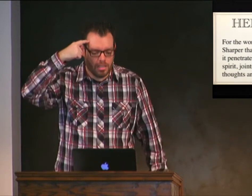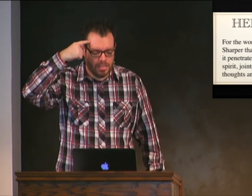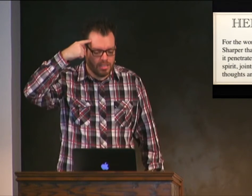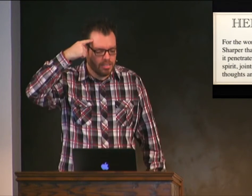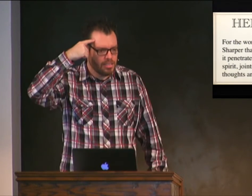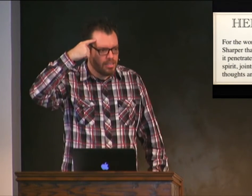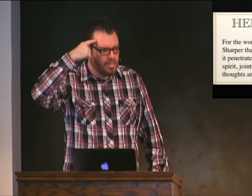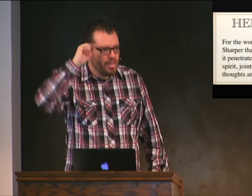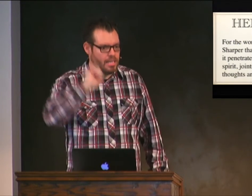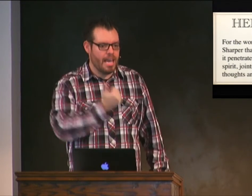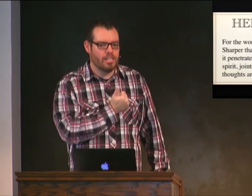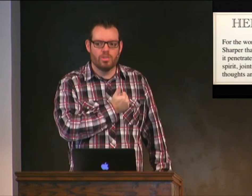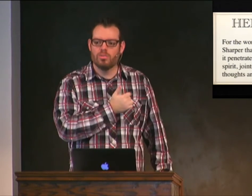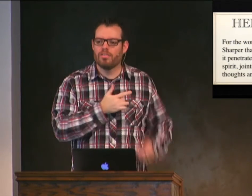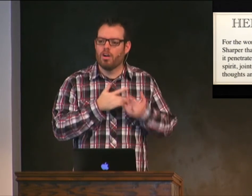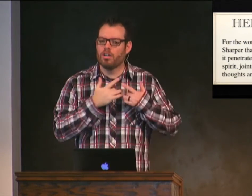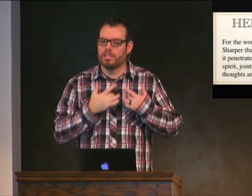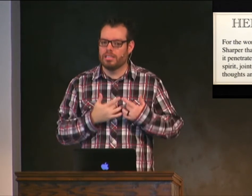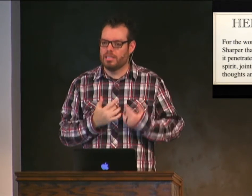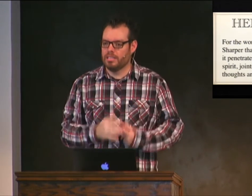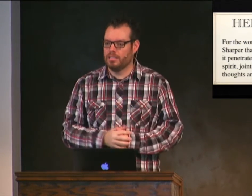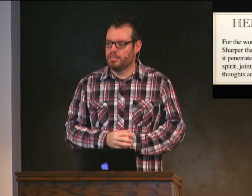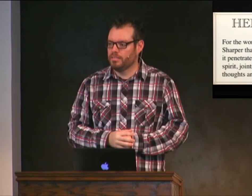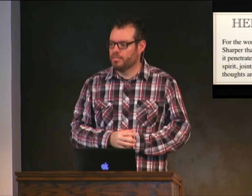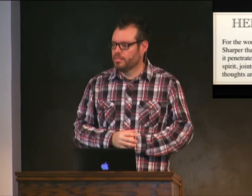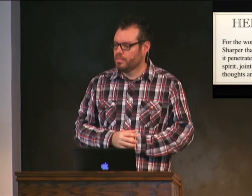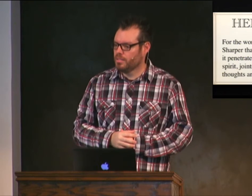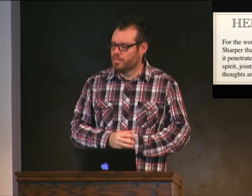the thoughts and the attitude of the hearts.